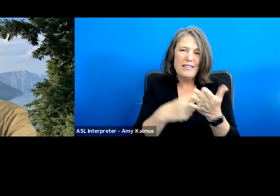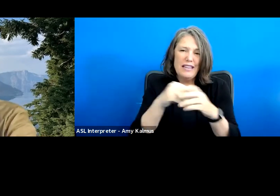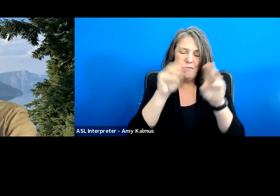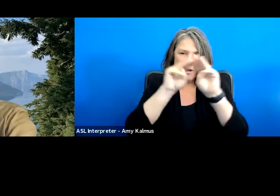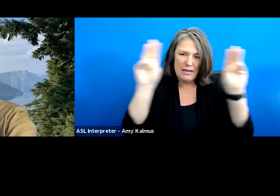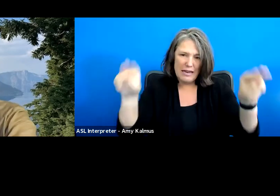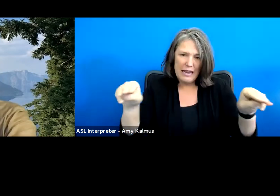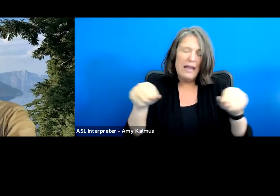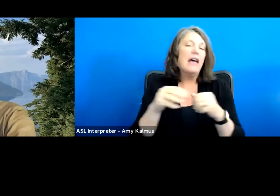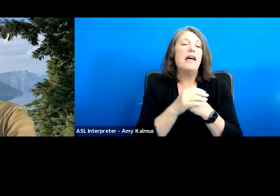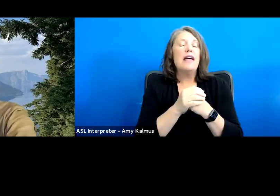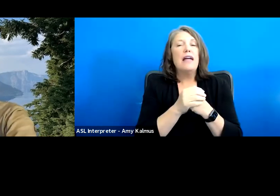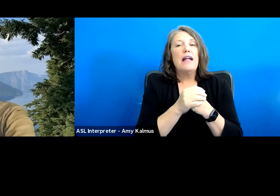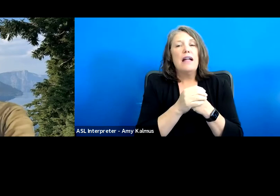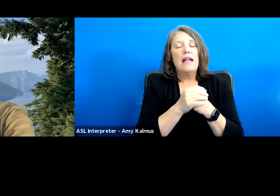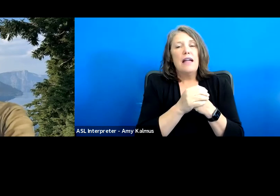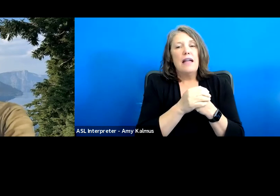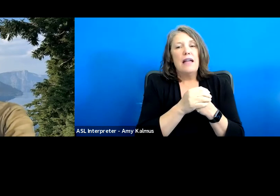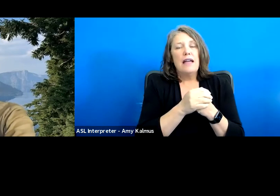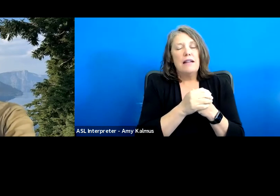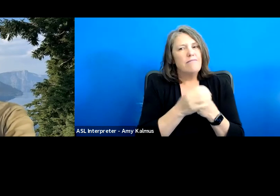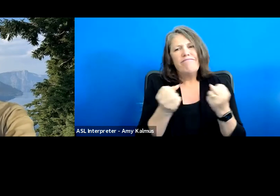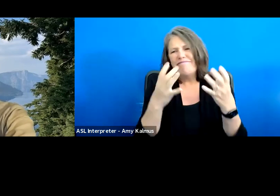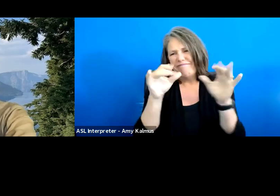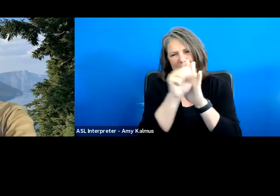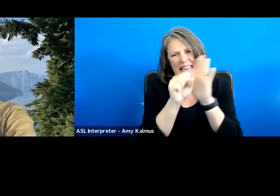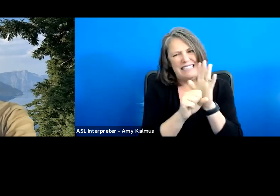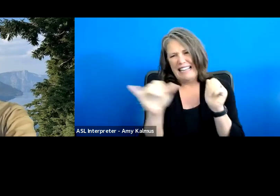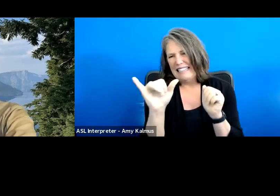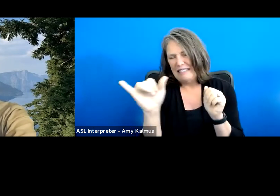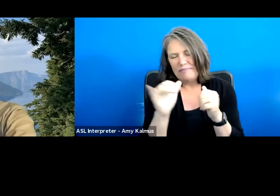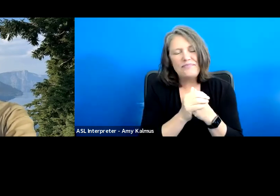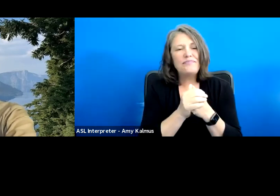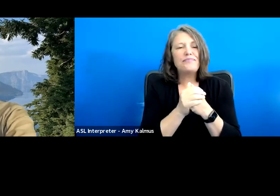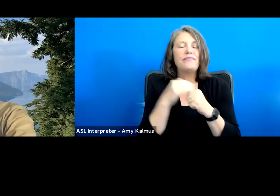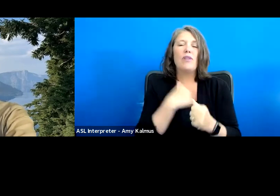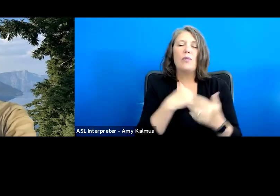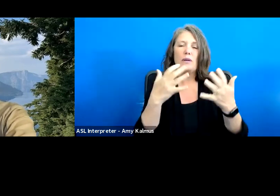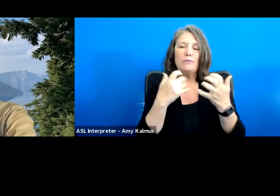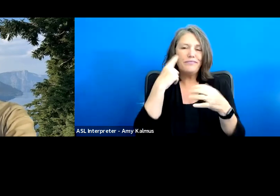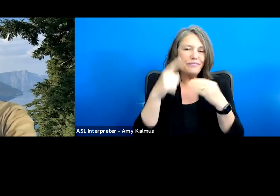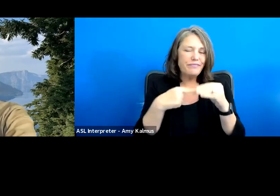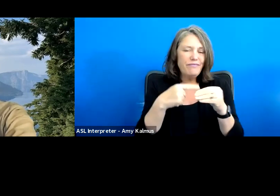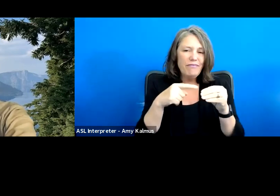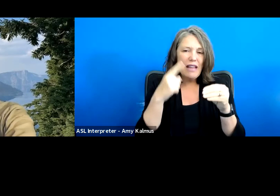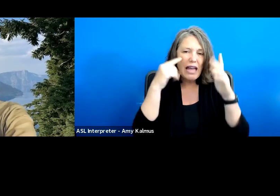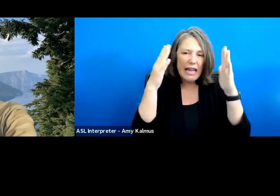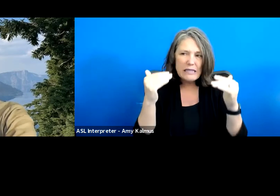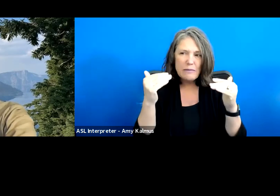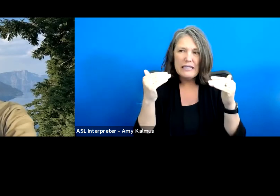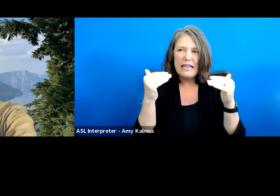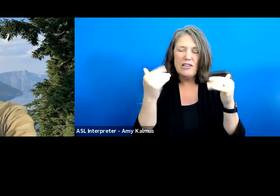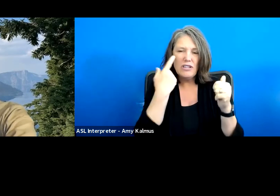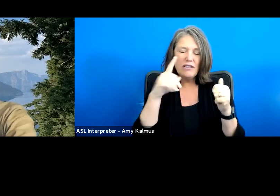Montana, and as is in many states. So we want to really think about what are the expectations